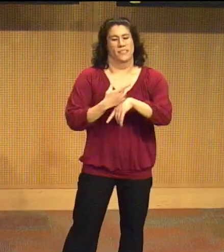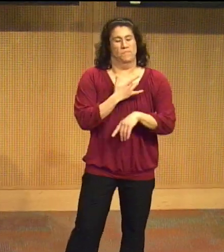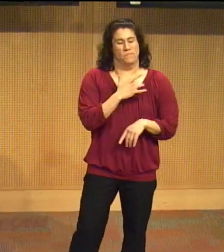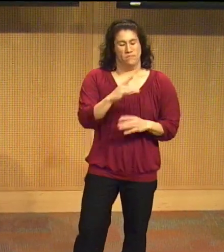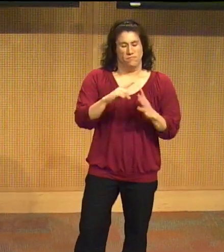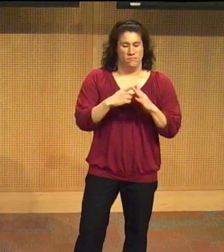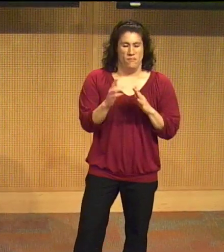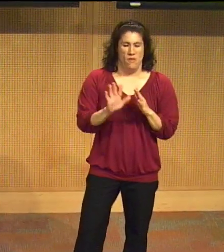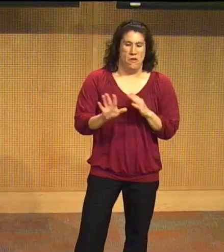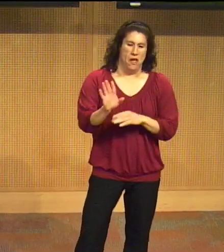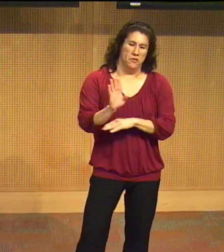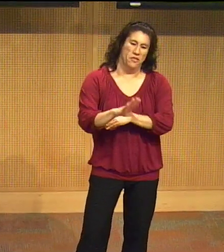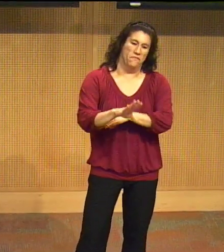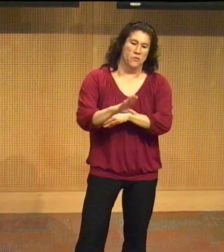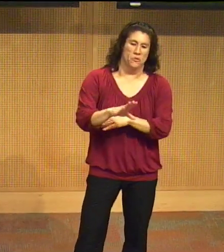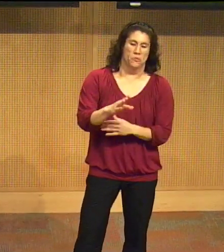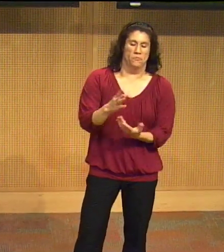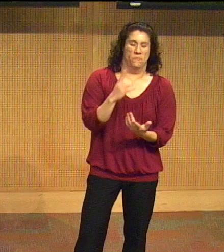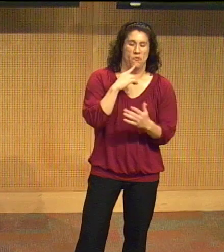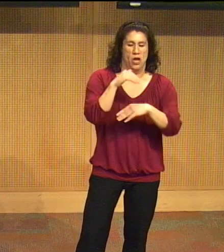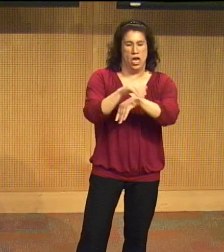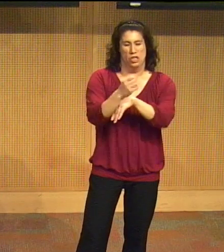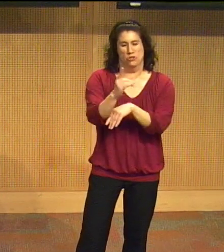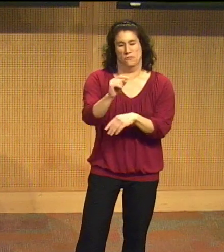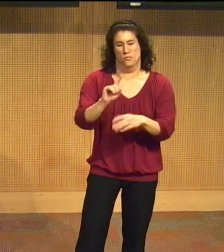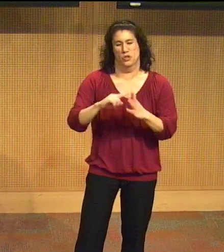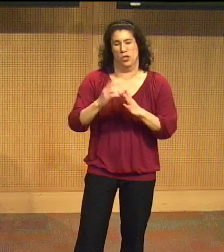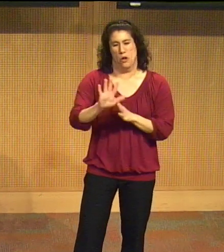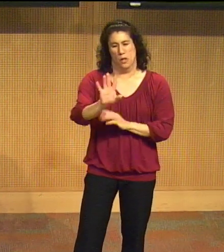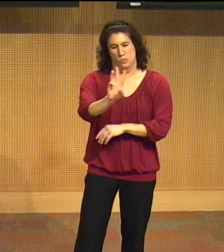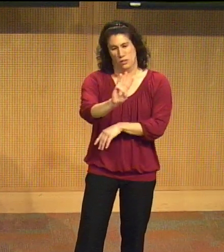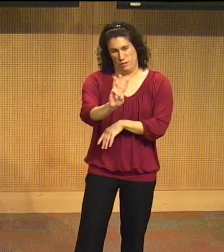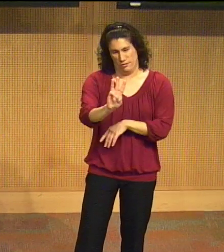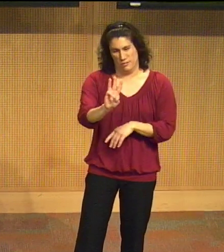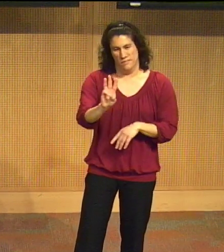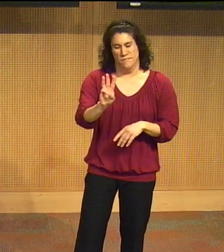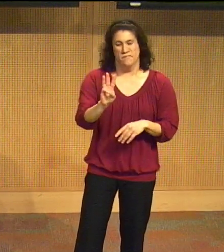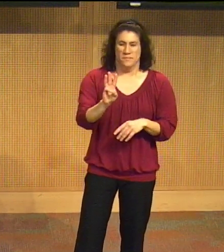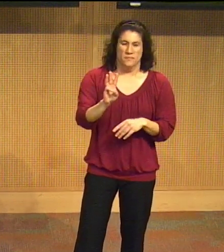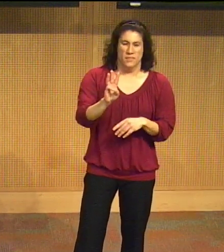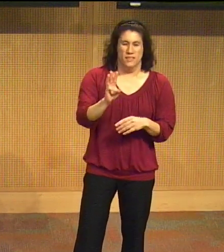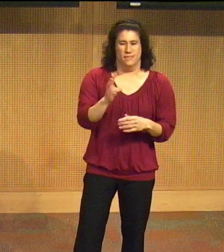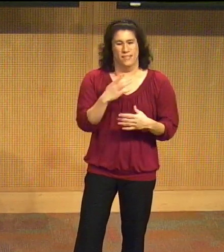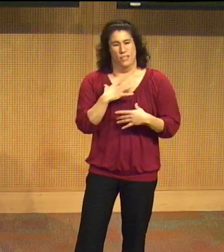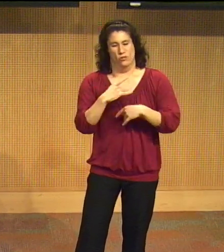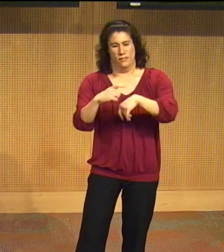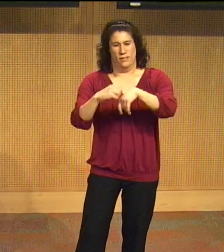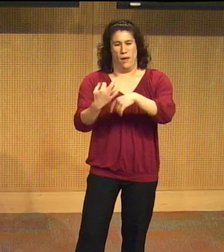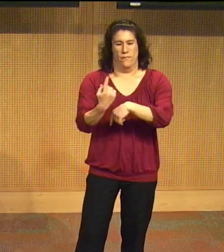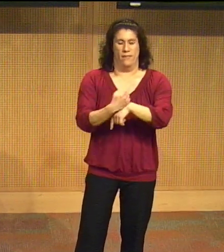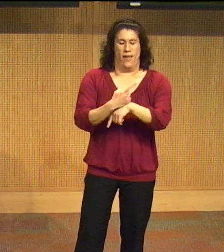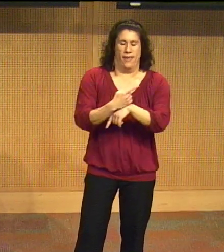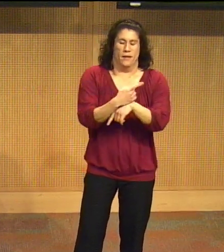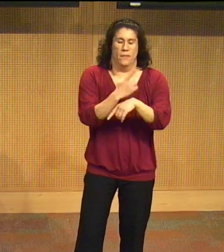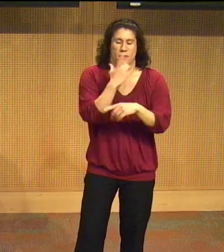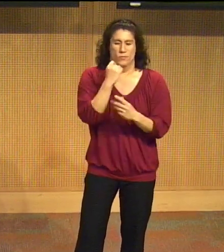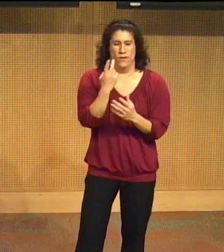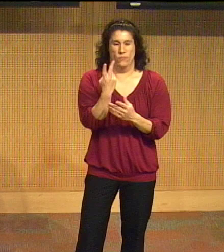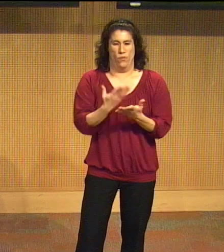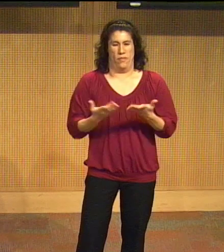better. And really the busiest part of my day is like that 4 to 6 o'clock sort of time frame, because a